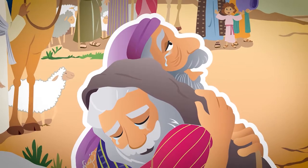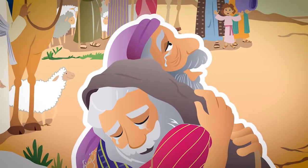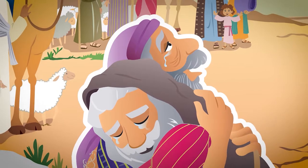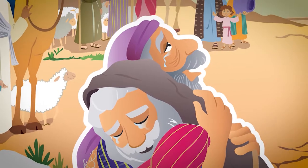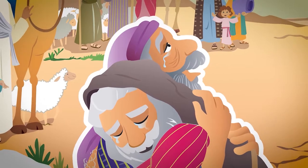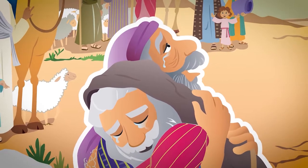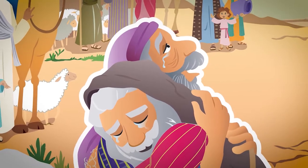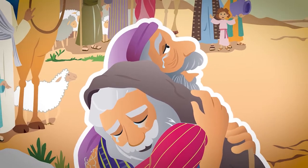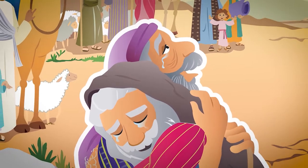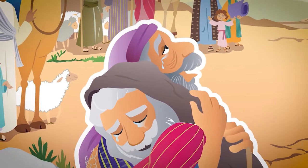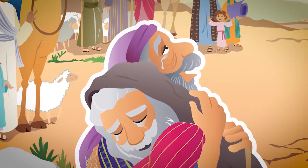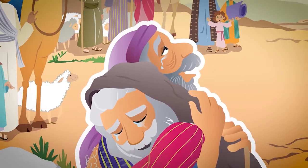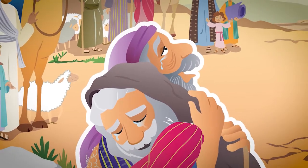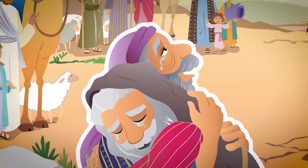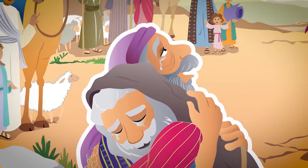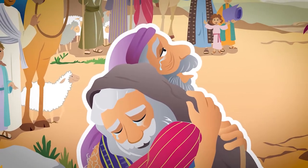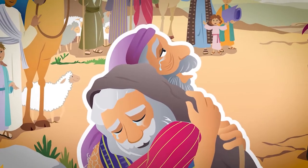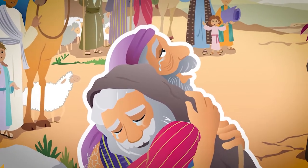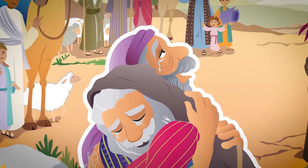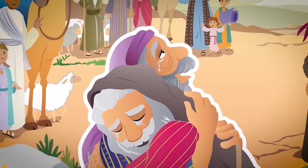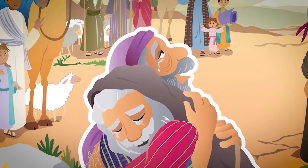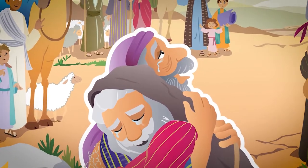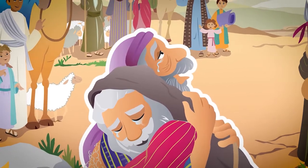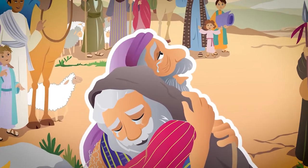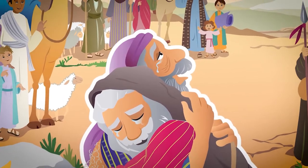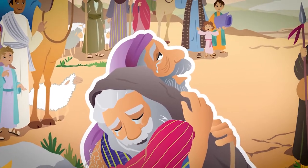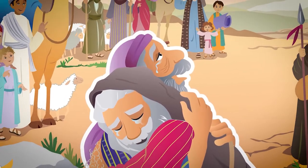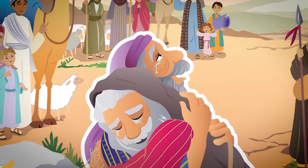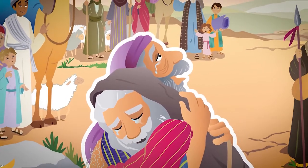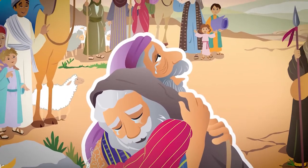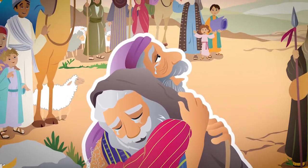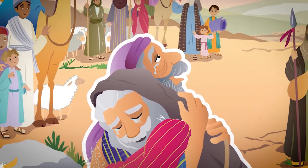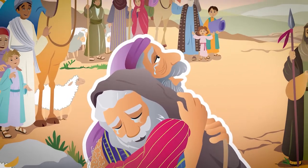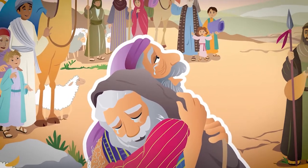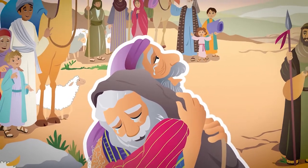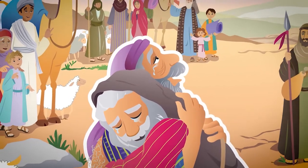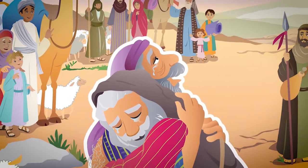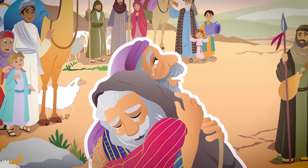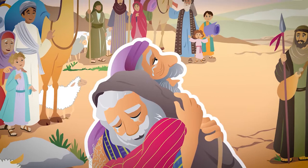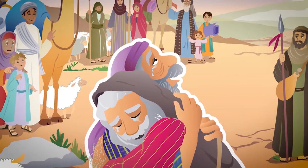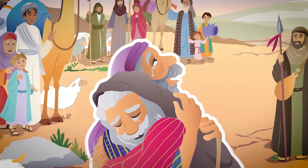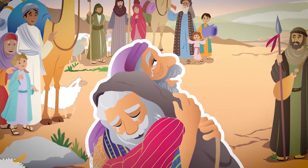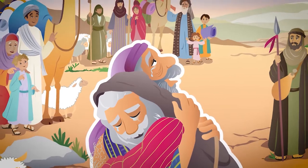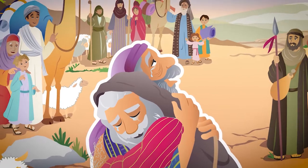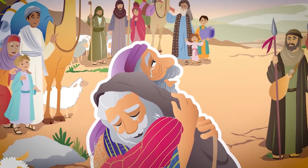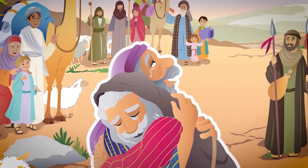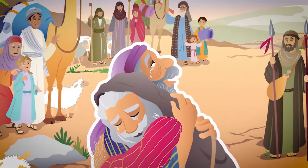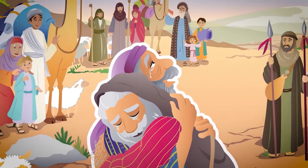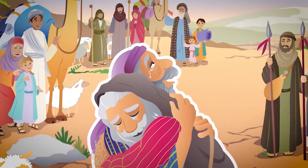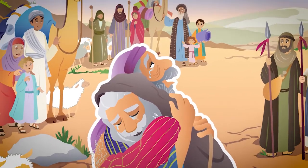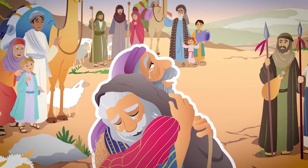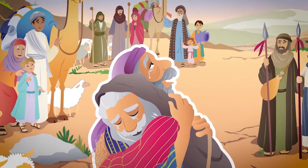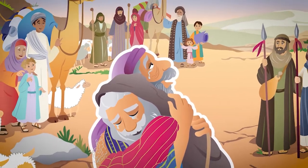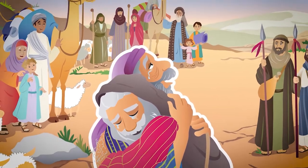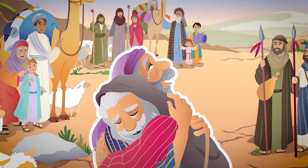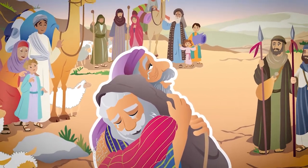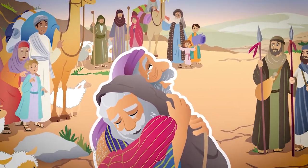had to face his brother Esau. He expected a fight, but God surprised Jacob. Instead